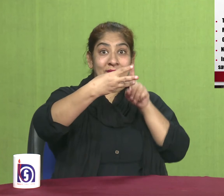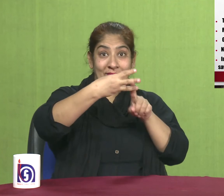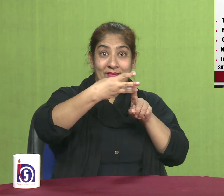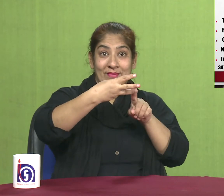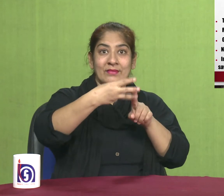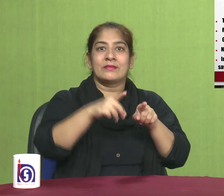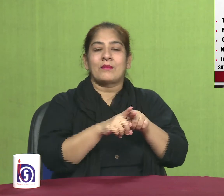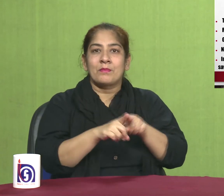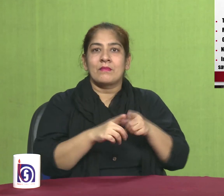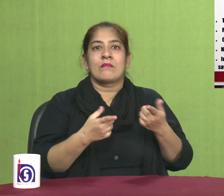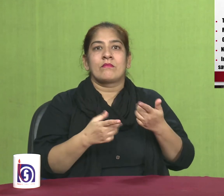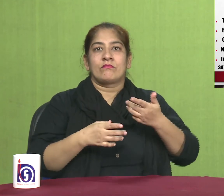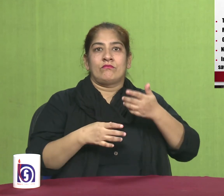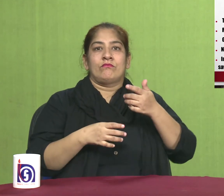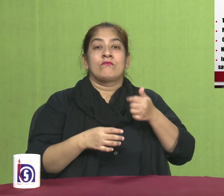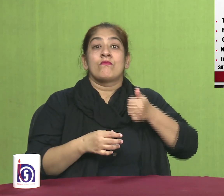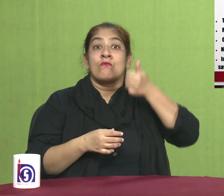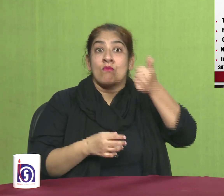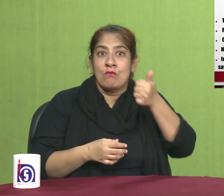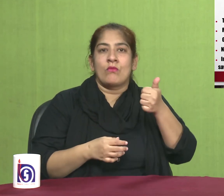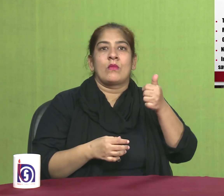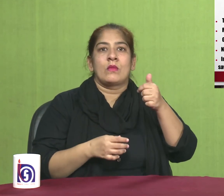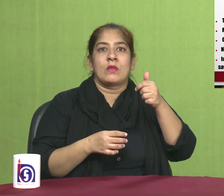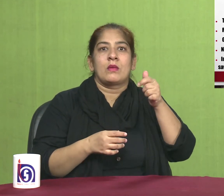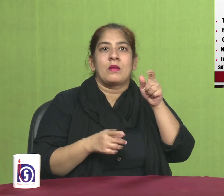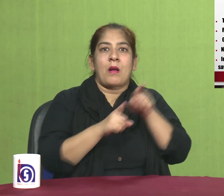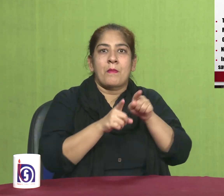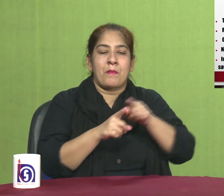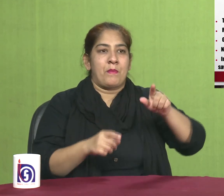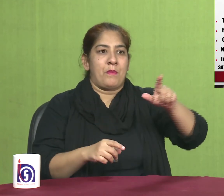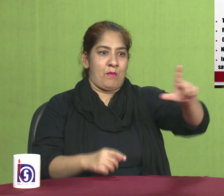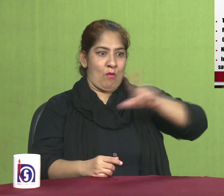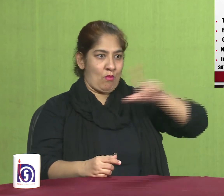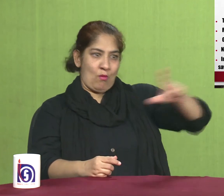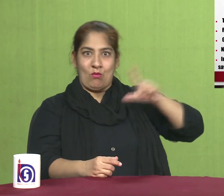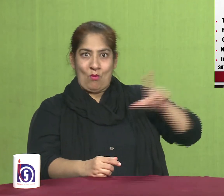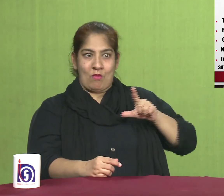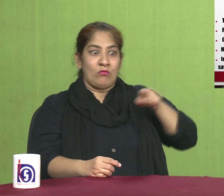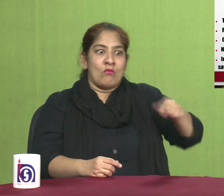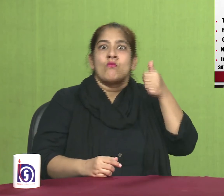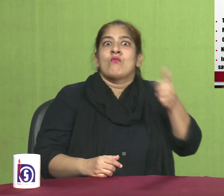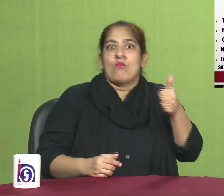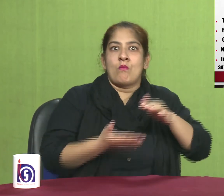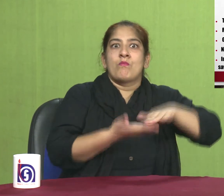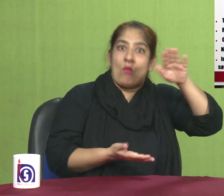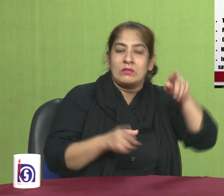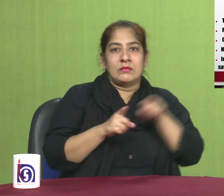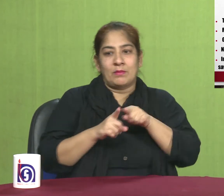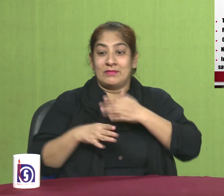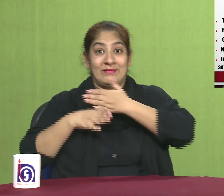The third is whenever you take some loan, then